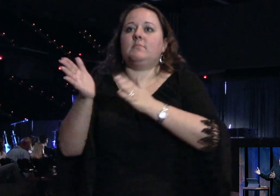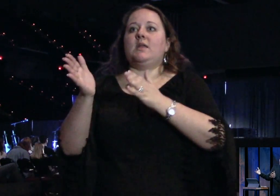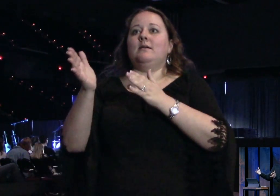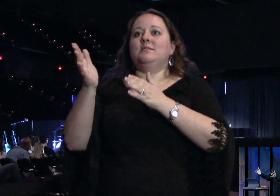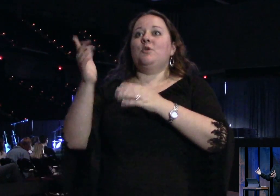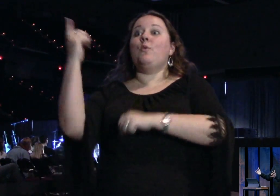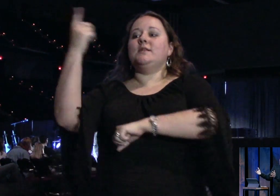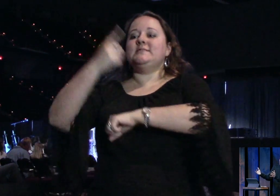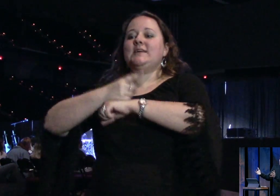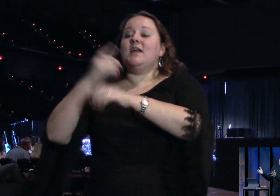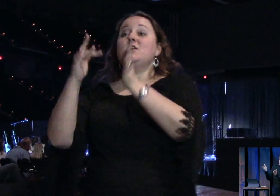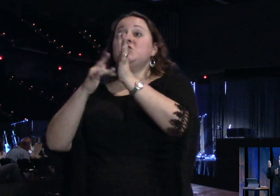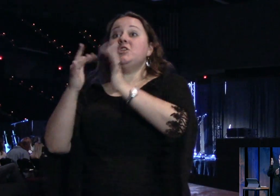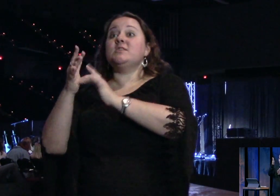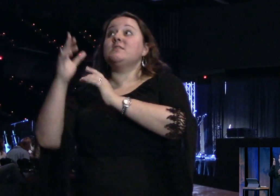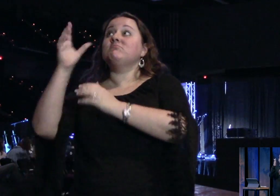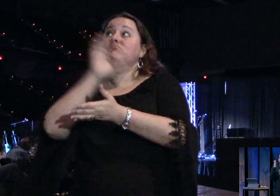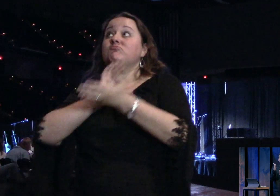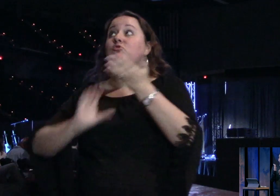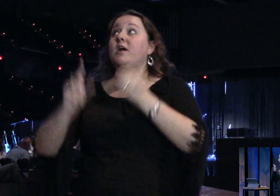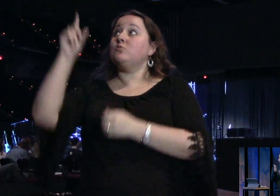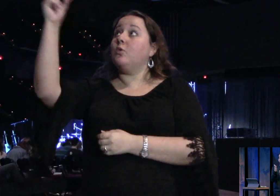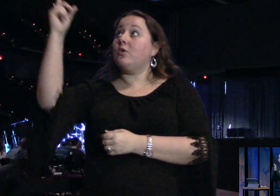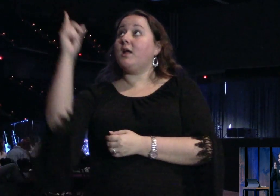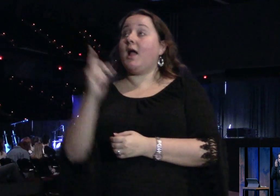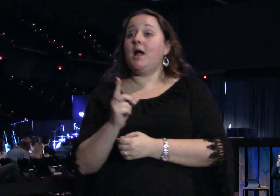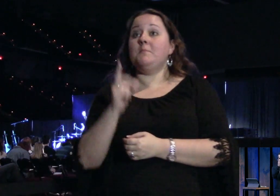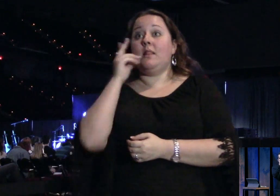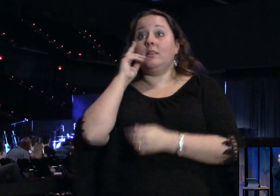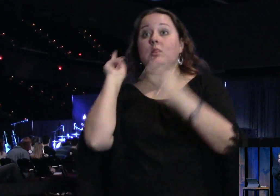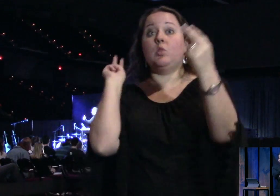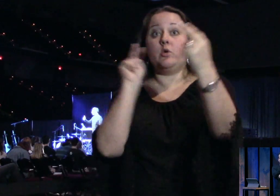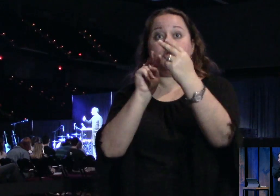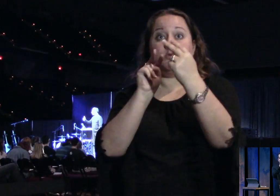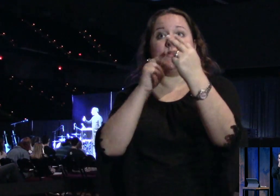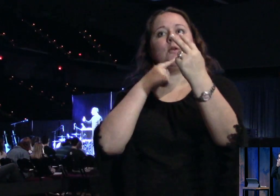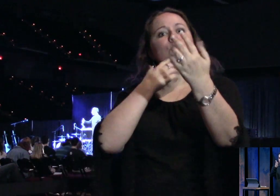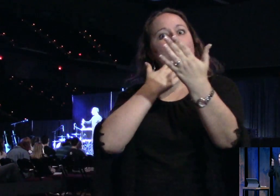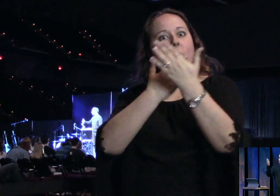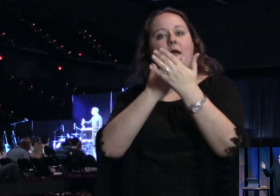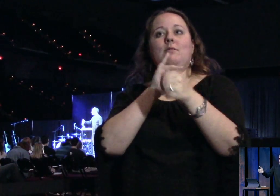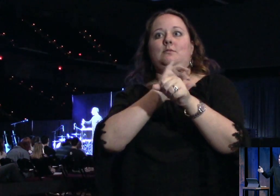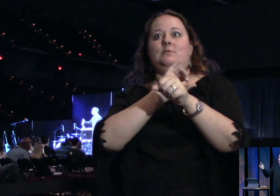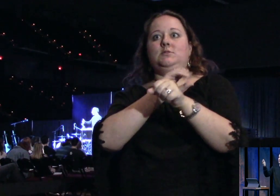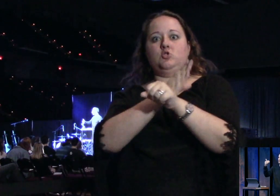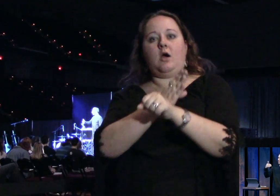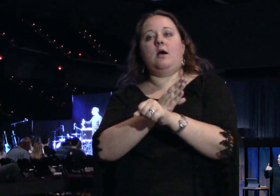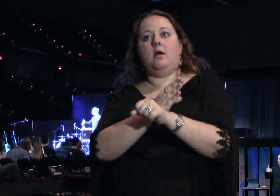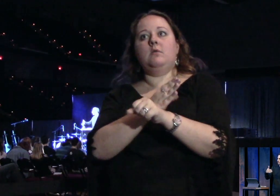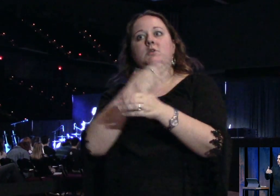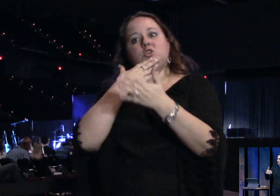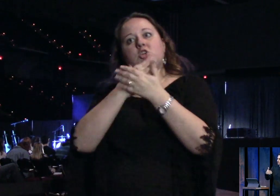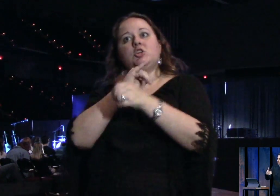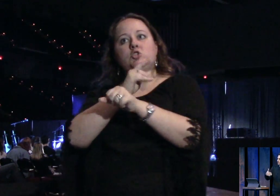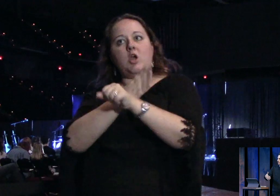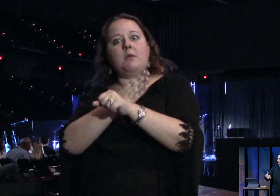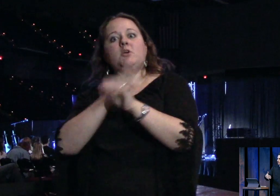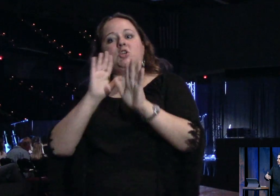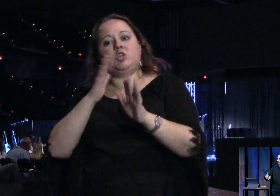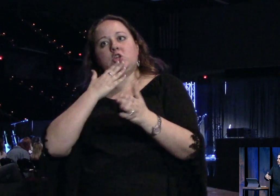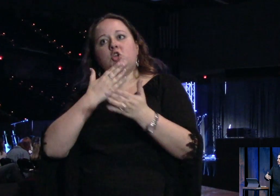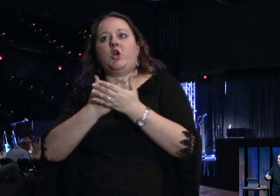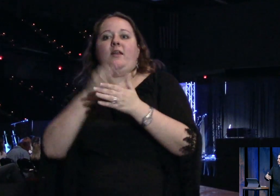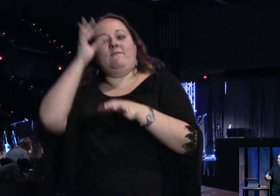day when Jesus Christ will look you in the eyes and say, "Well done, good and faithful